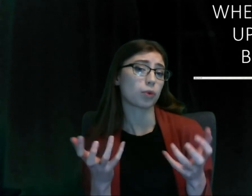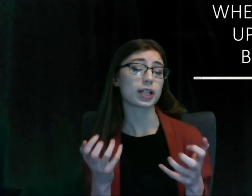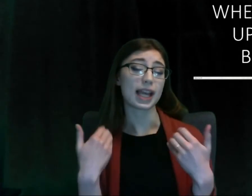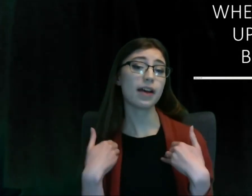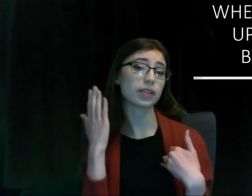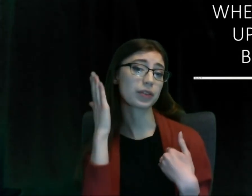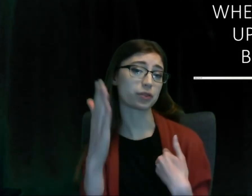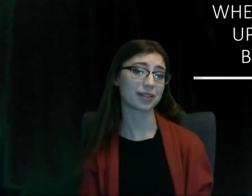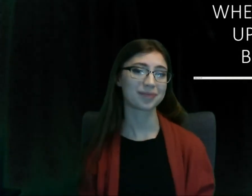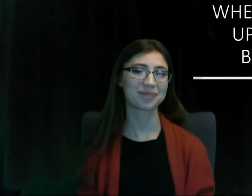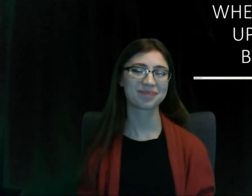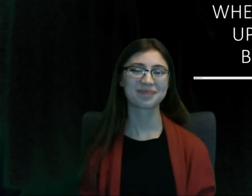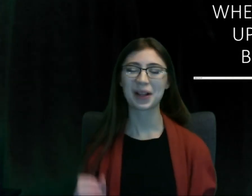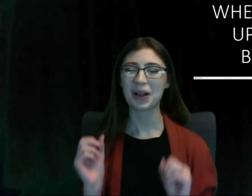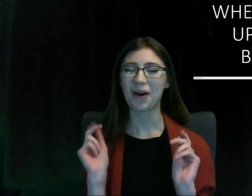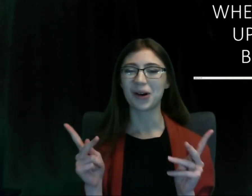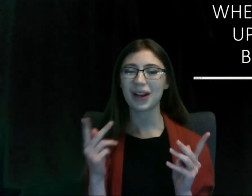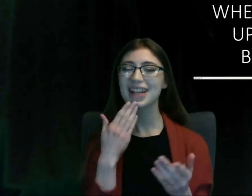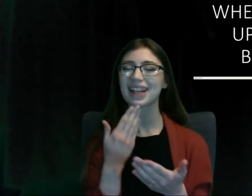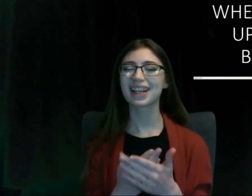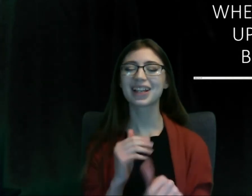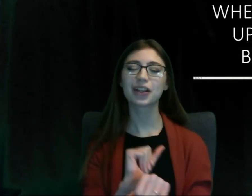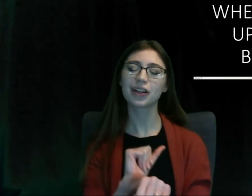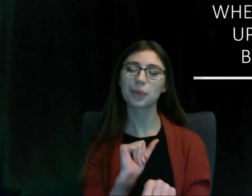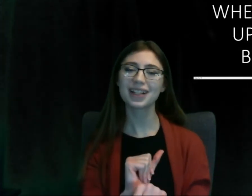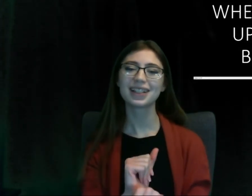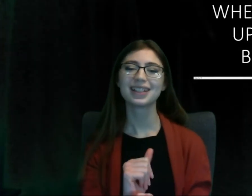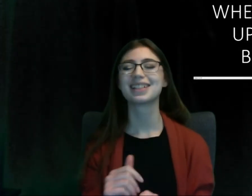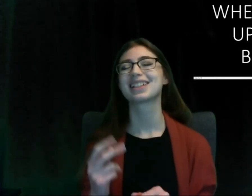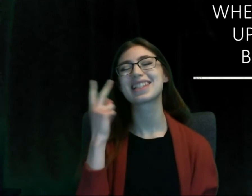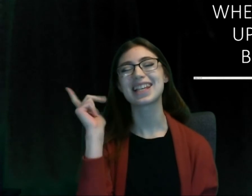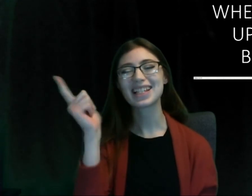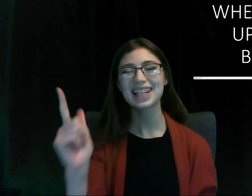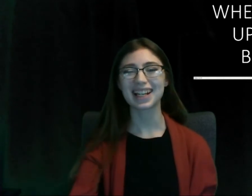to have in the future. All right, good work. See you guys later.